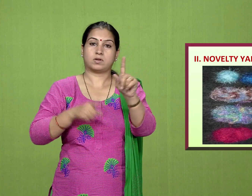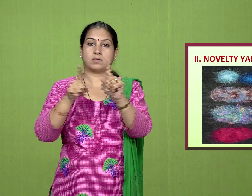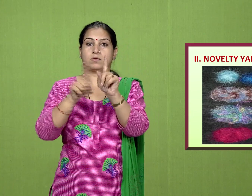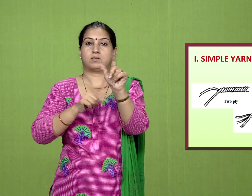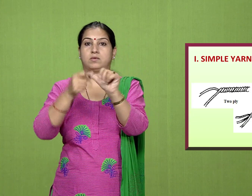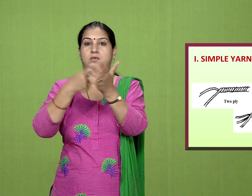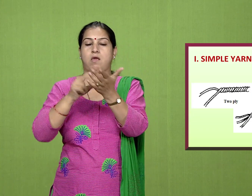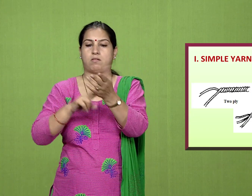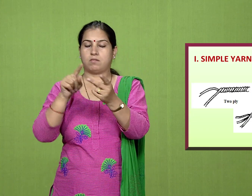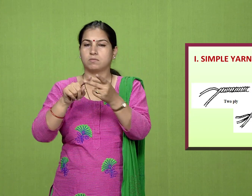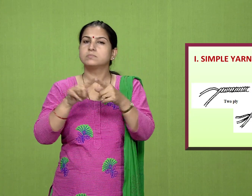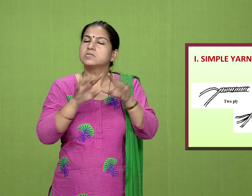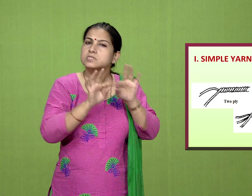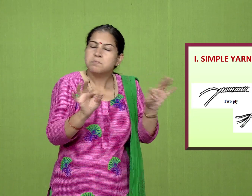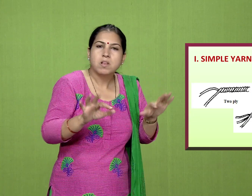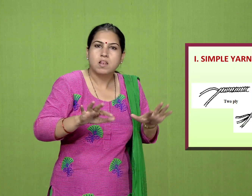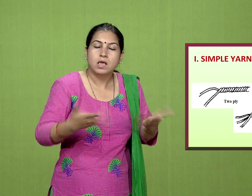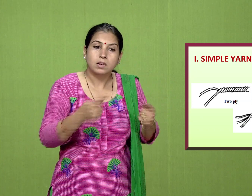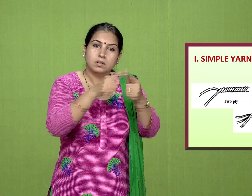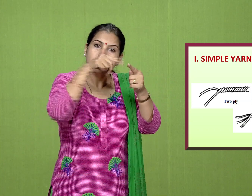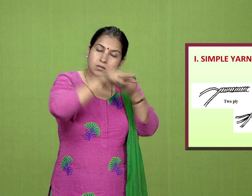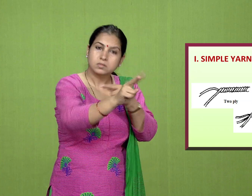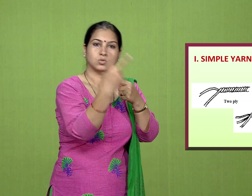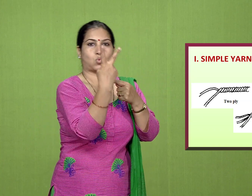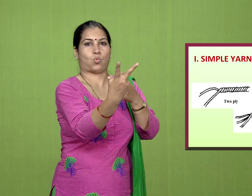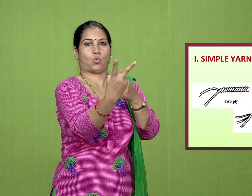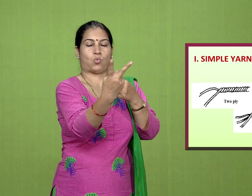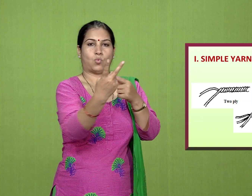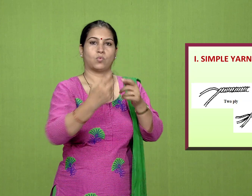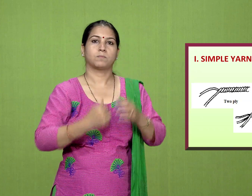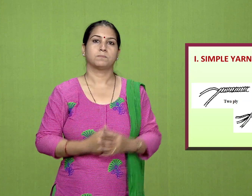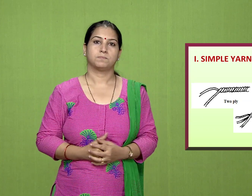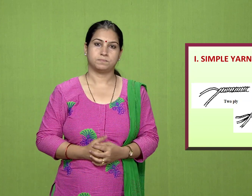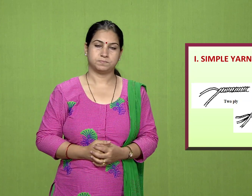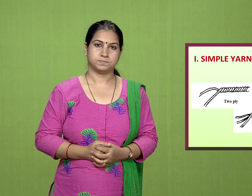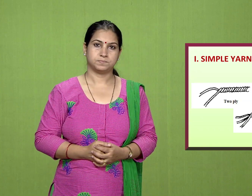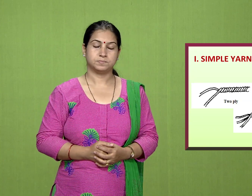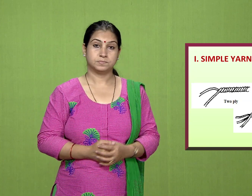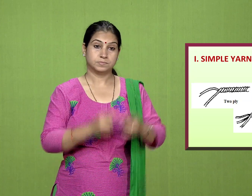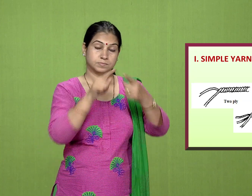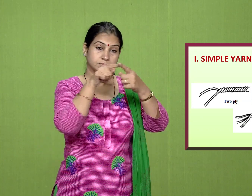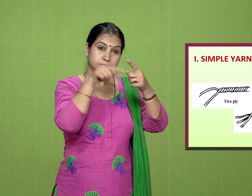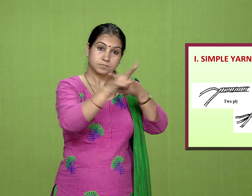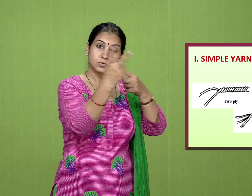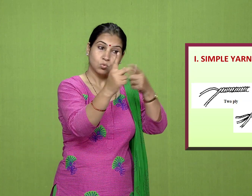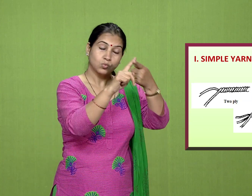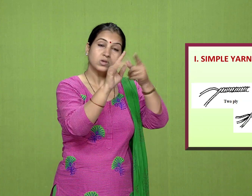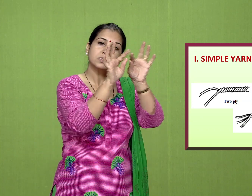Simple yarn can further be classified into two types: single strand